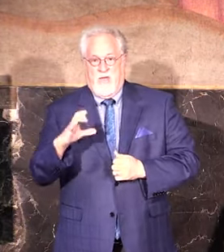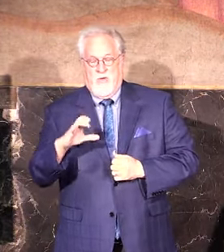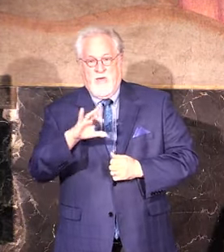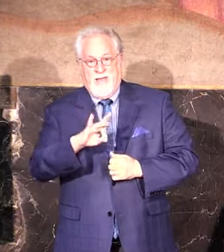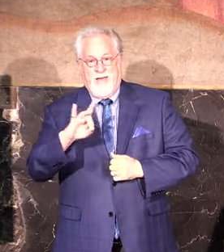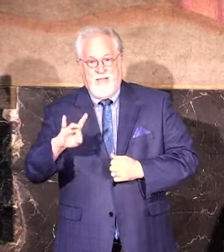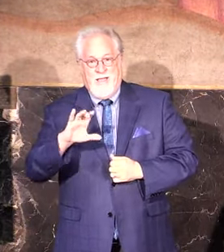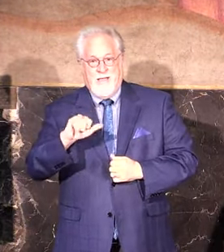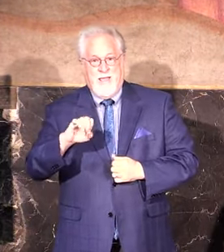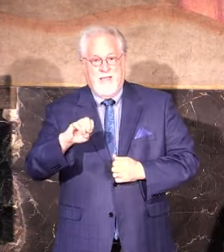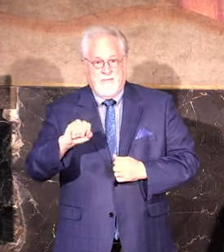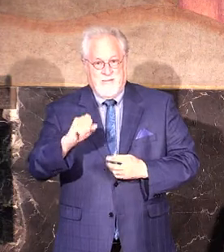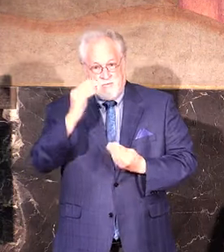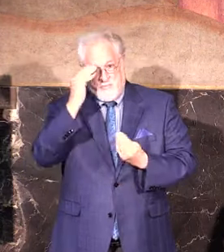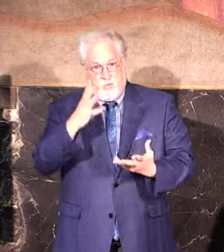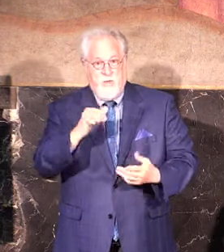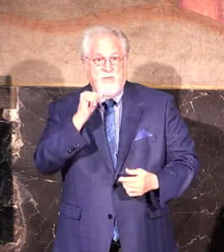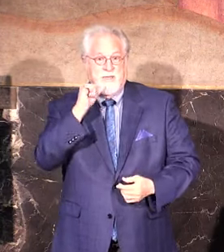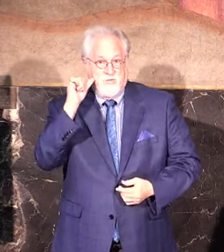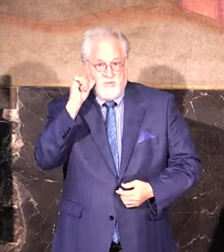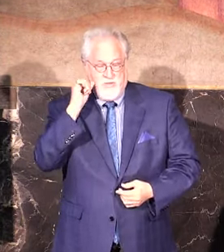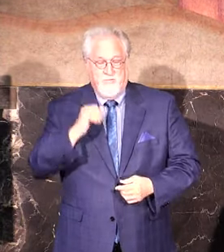1,188 cases that were reported yesterday.